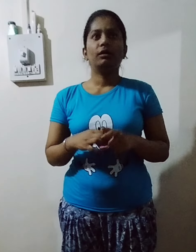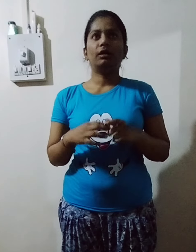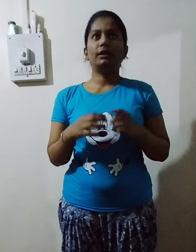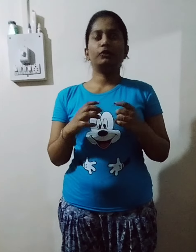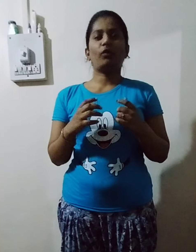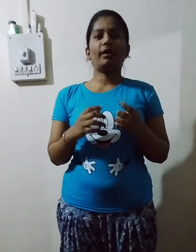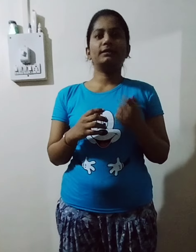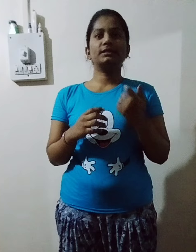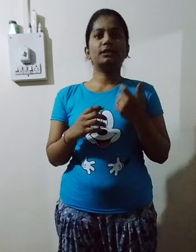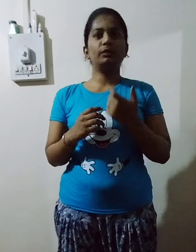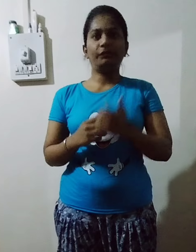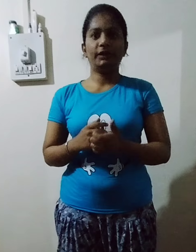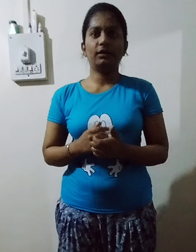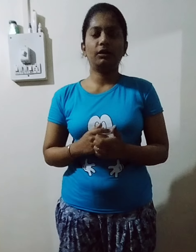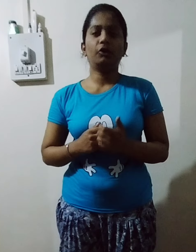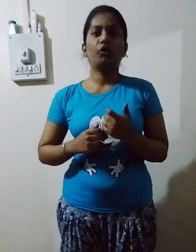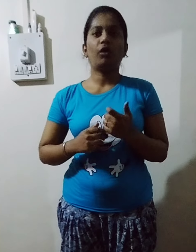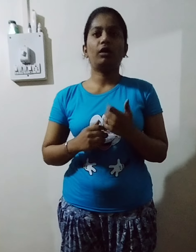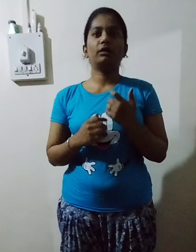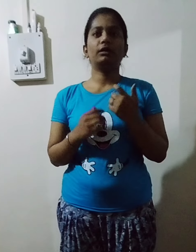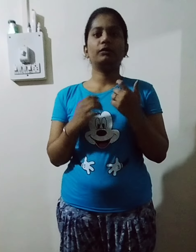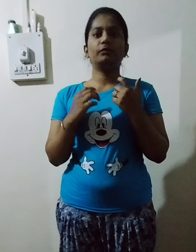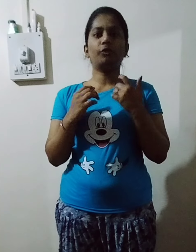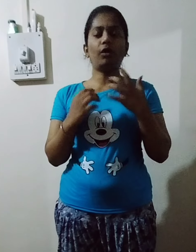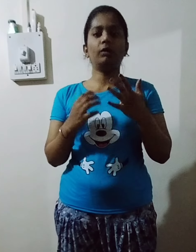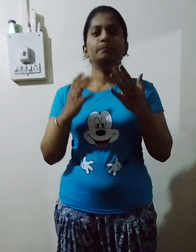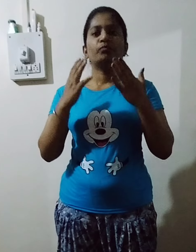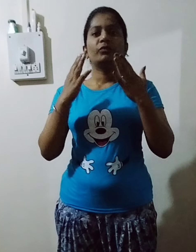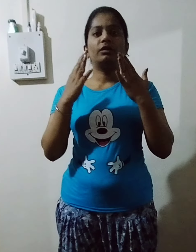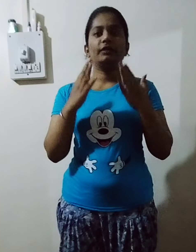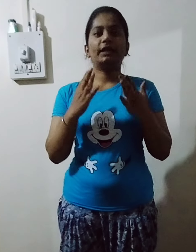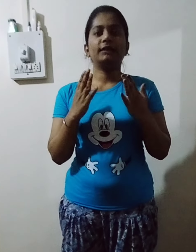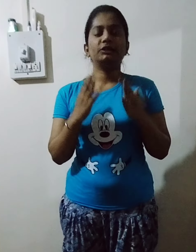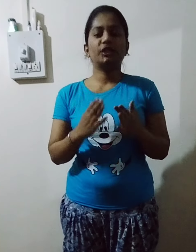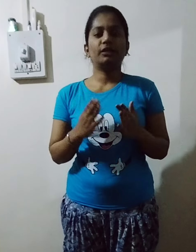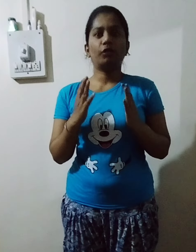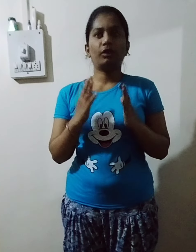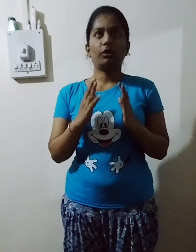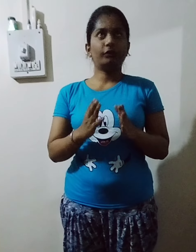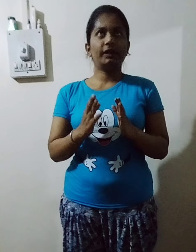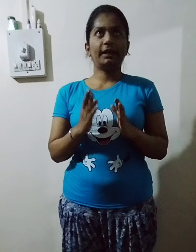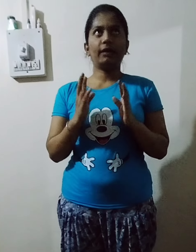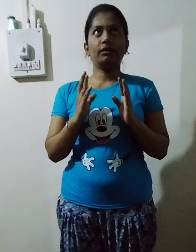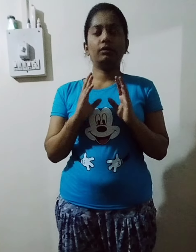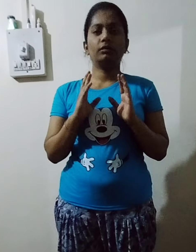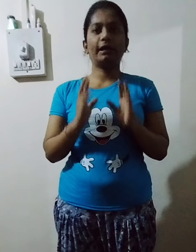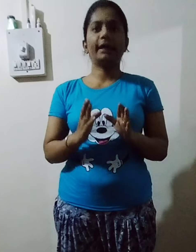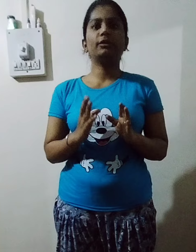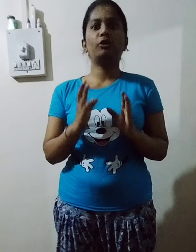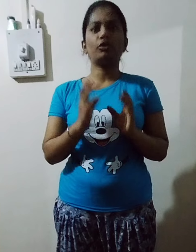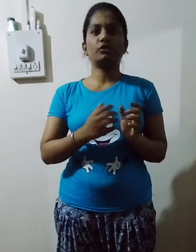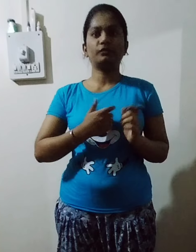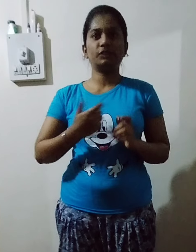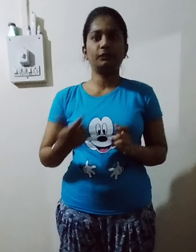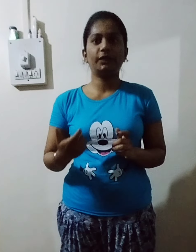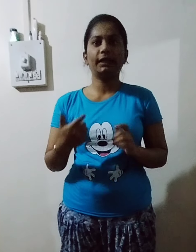it quite some difficult, or we can get a lots of shifting